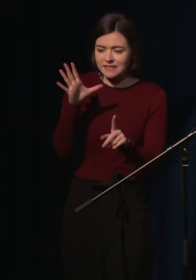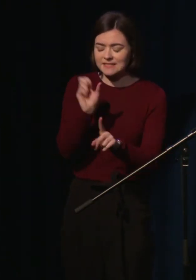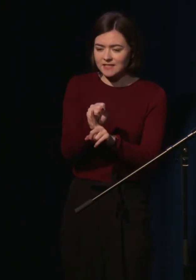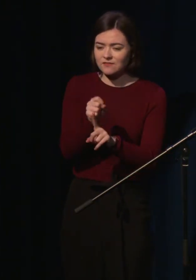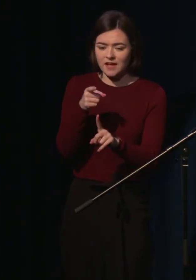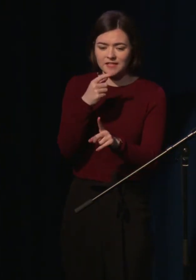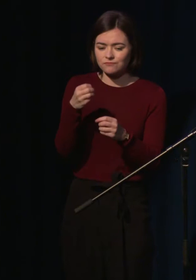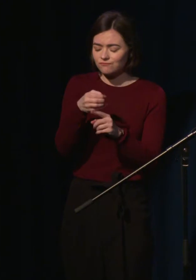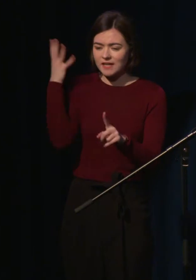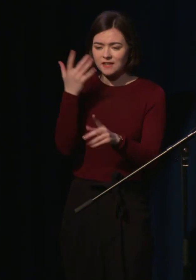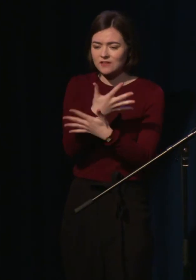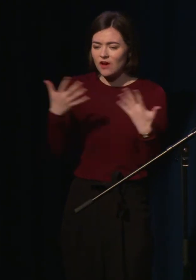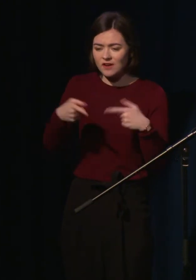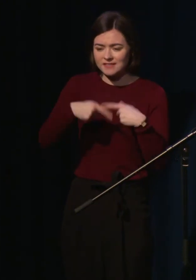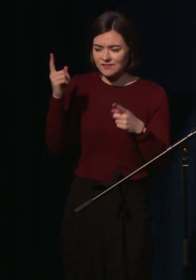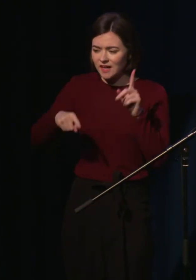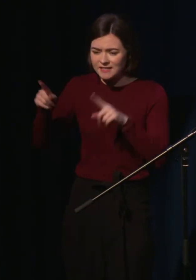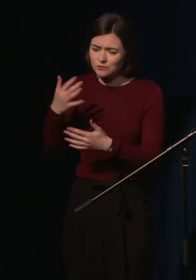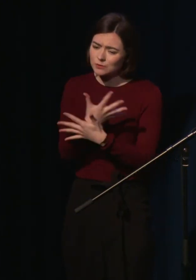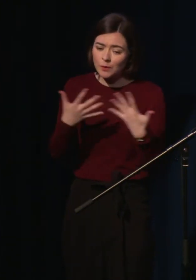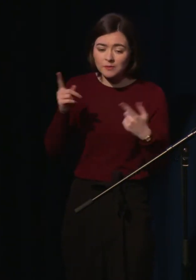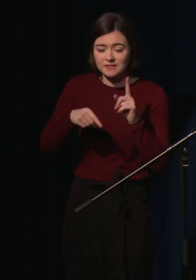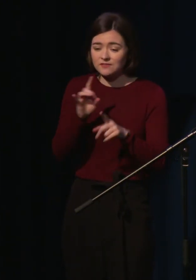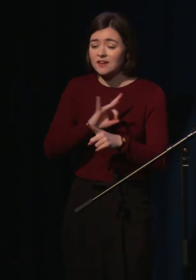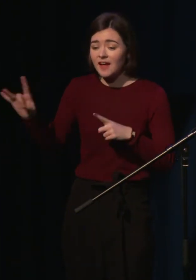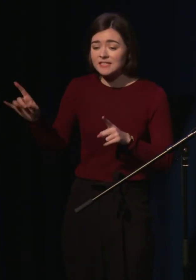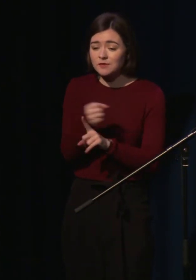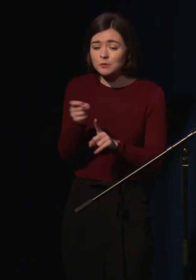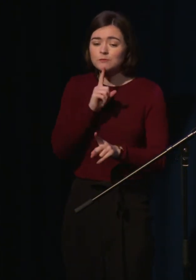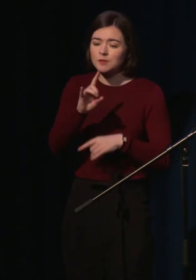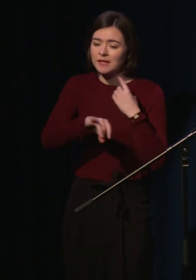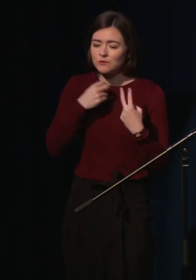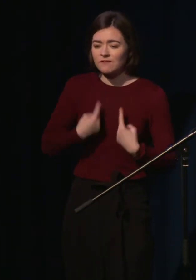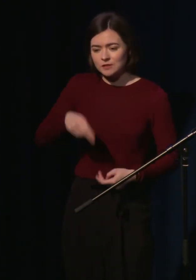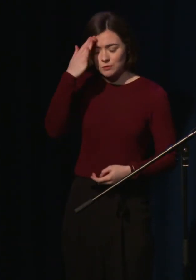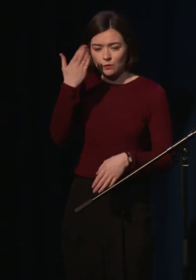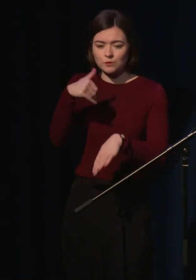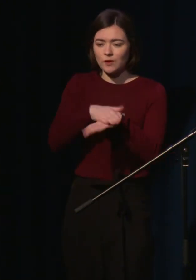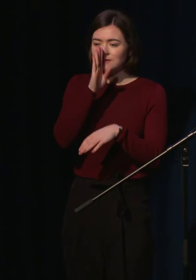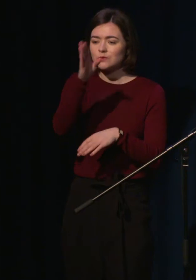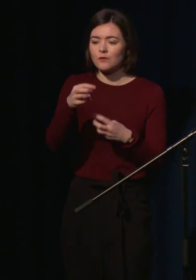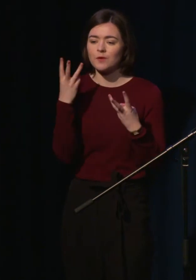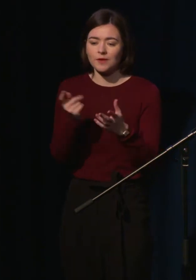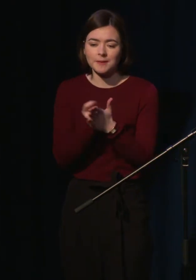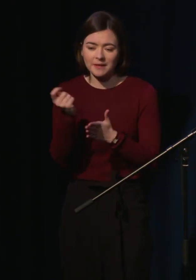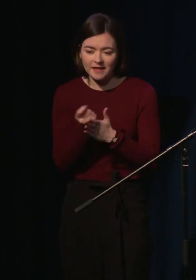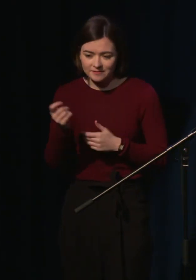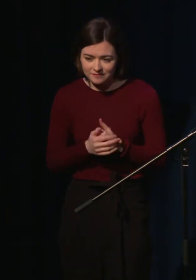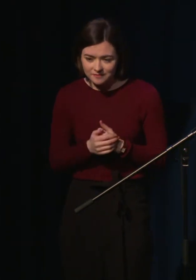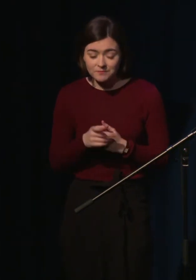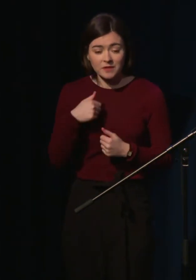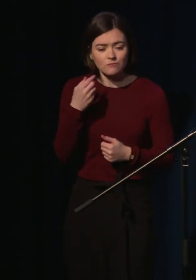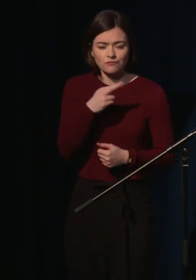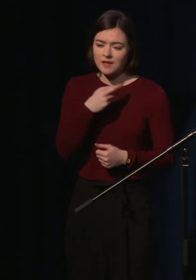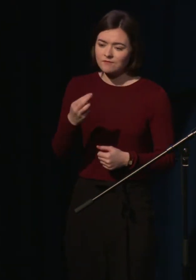its forms, and there are so many different types of abuse, but that the victim knows where to make their complaint. I would be very